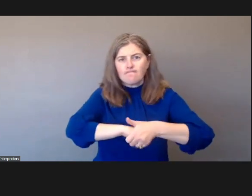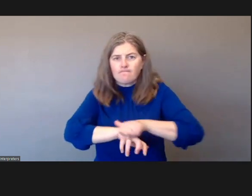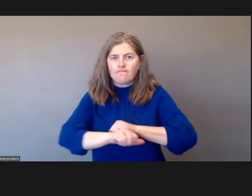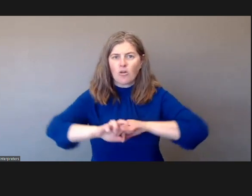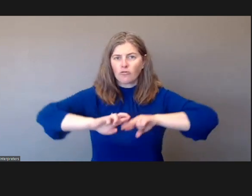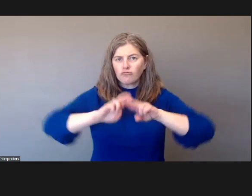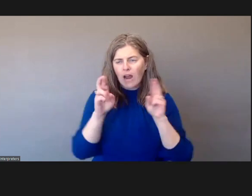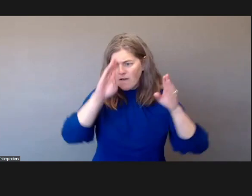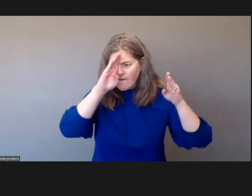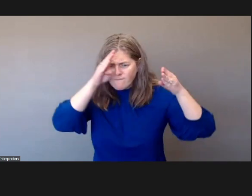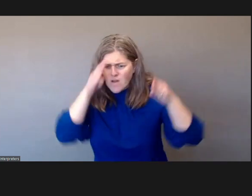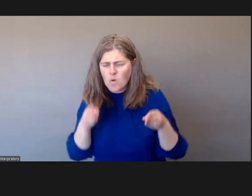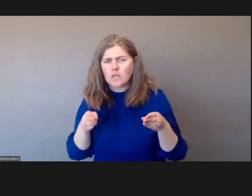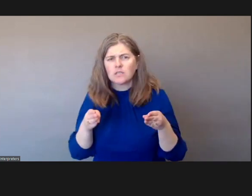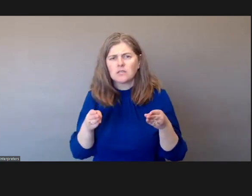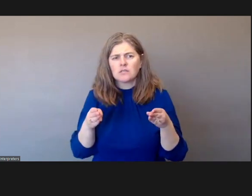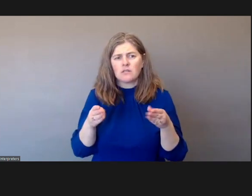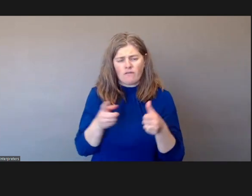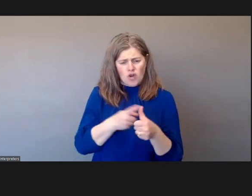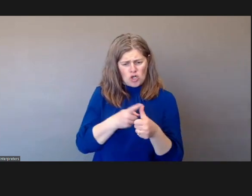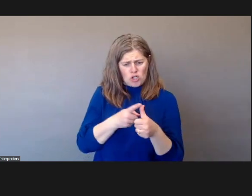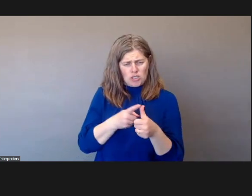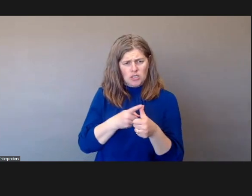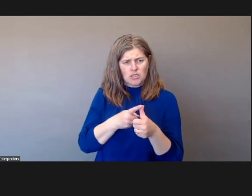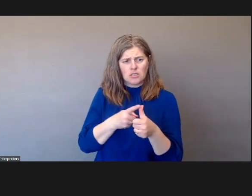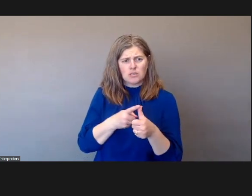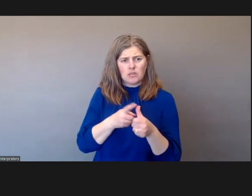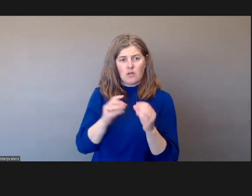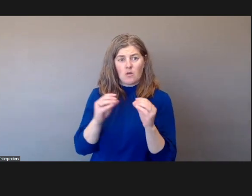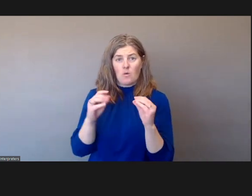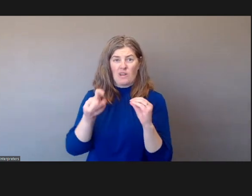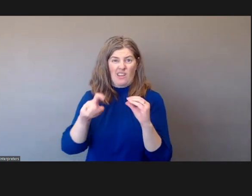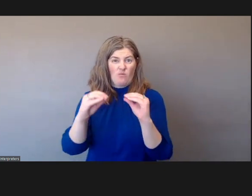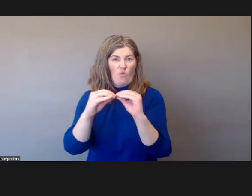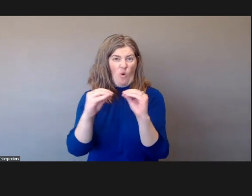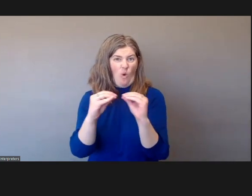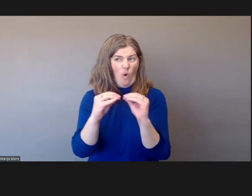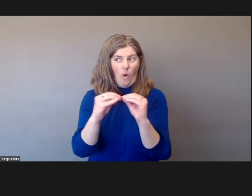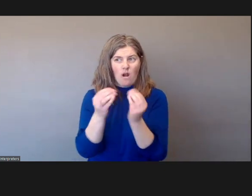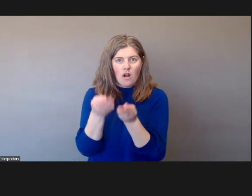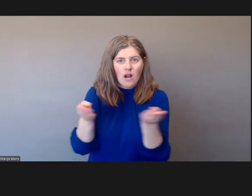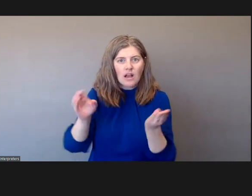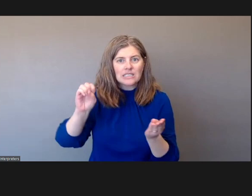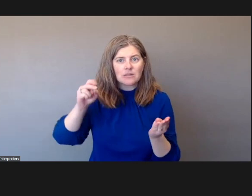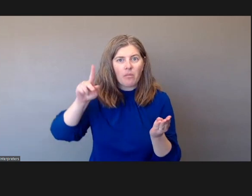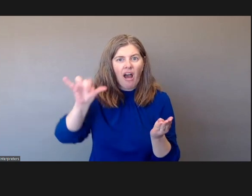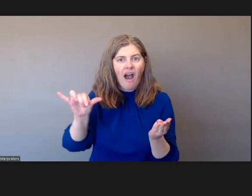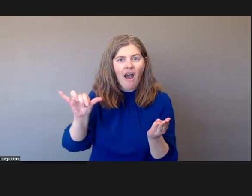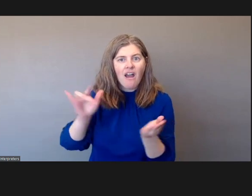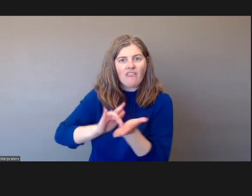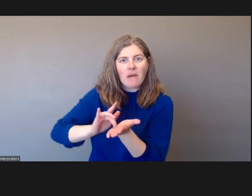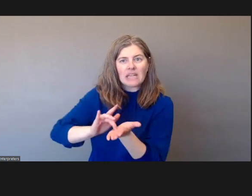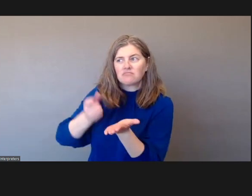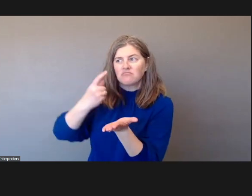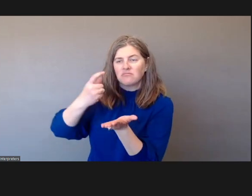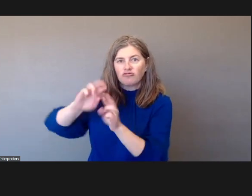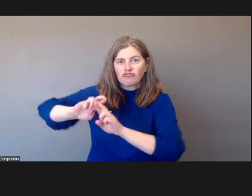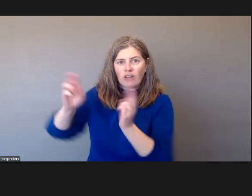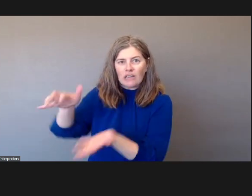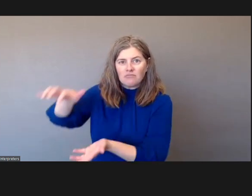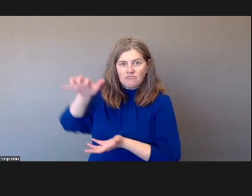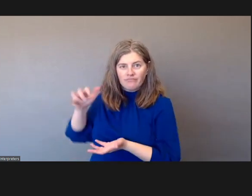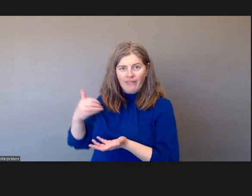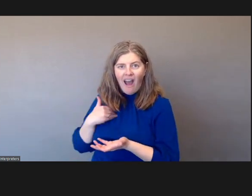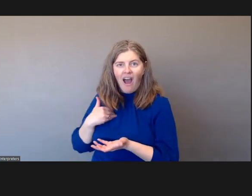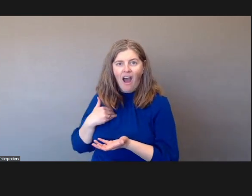really focus on, first, we need a bigger supply of oral agents, but to focus